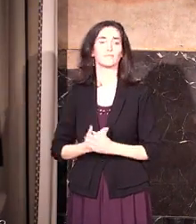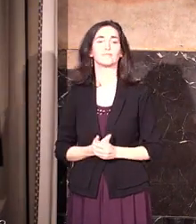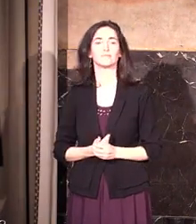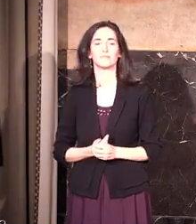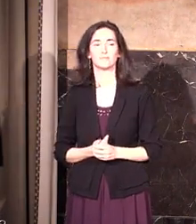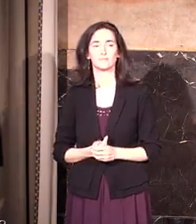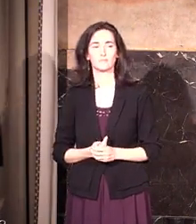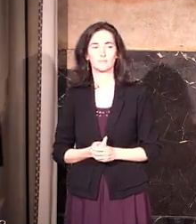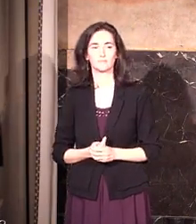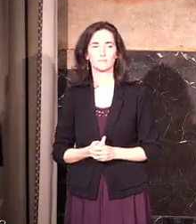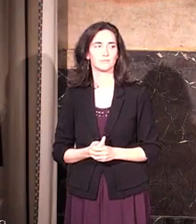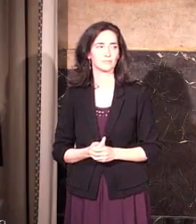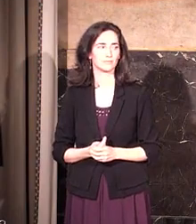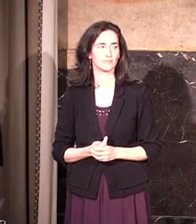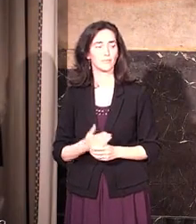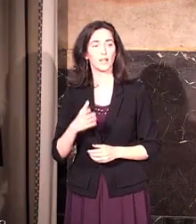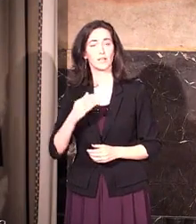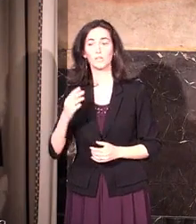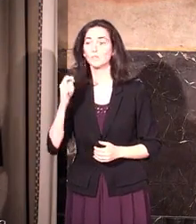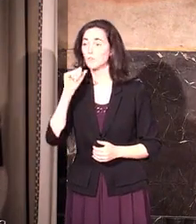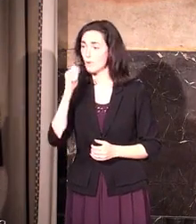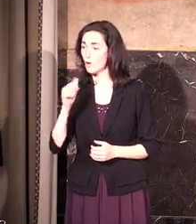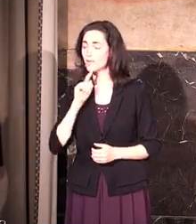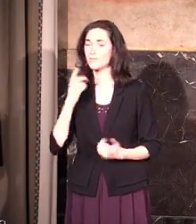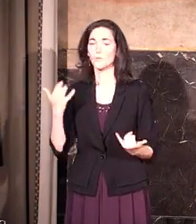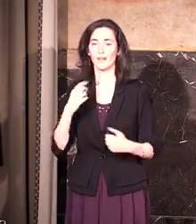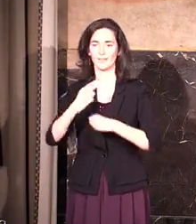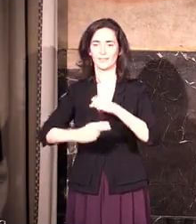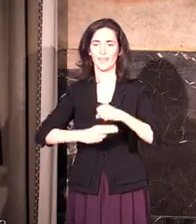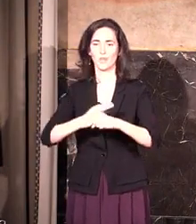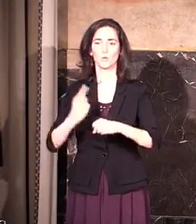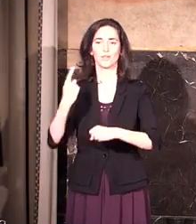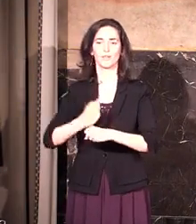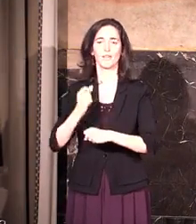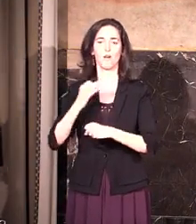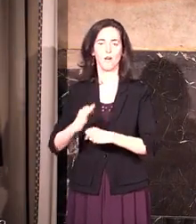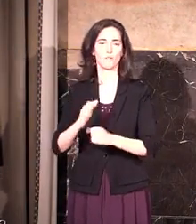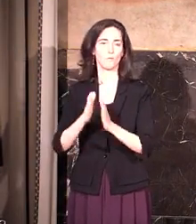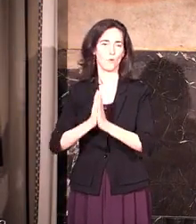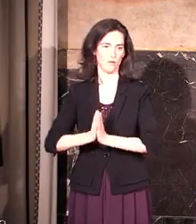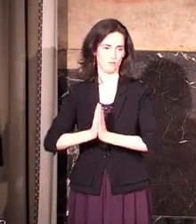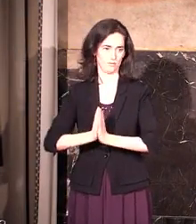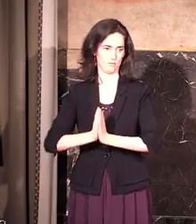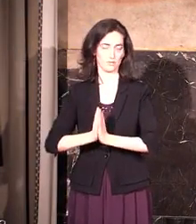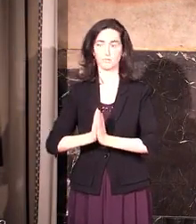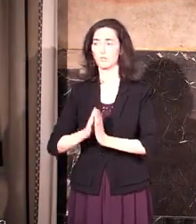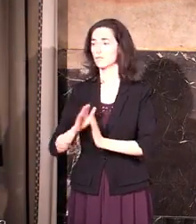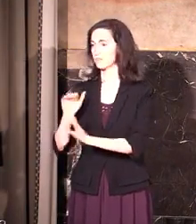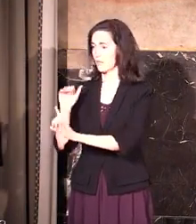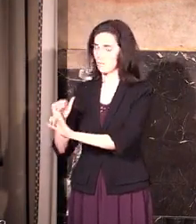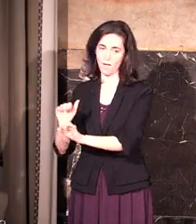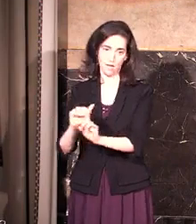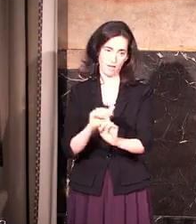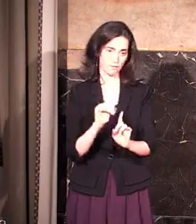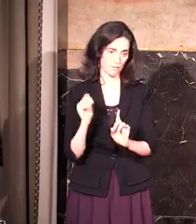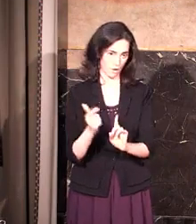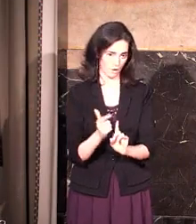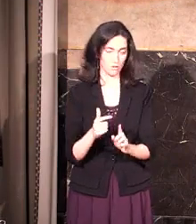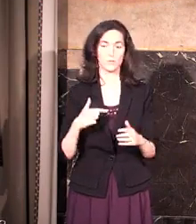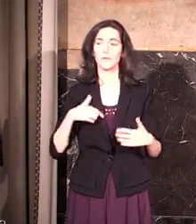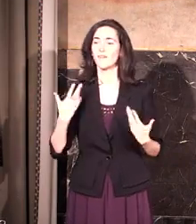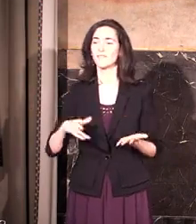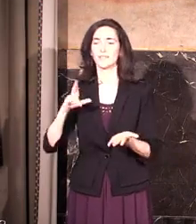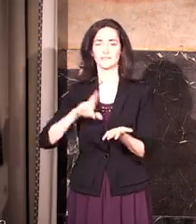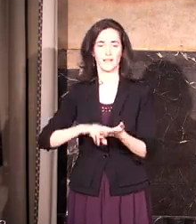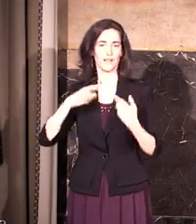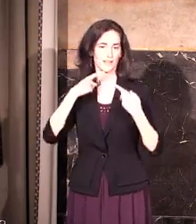And tomorrow is a National Day of Prayer, and so I did want to remind everyone of that. I've already signed the